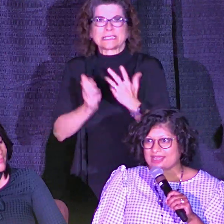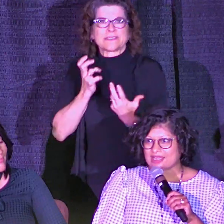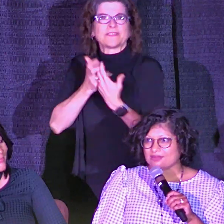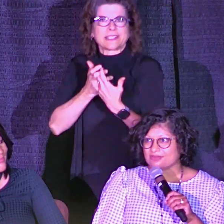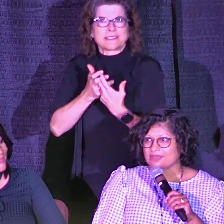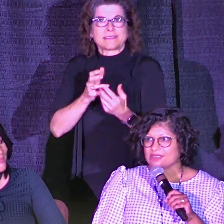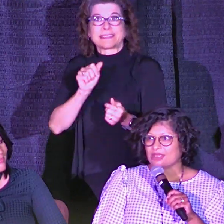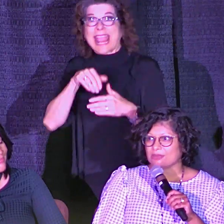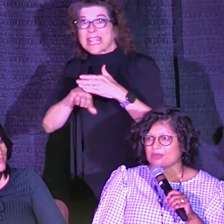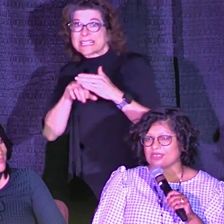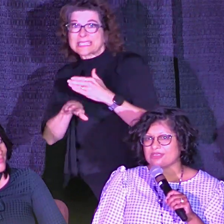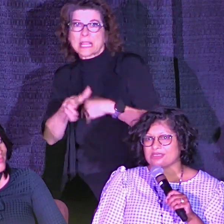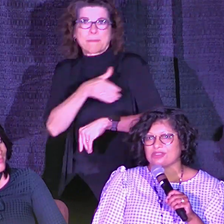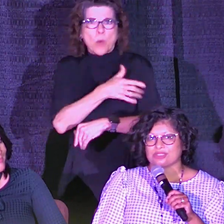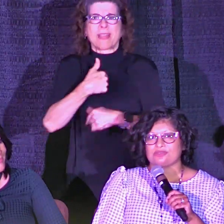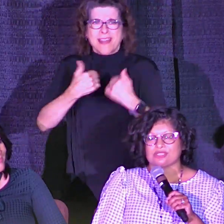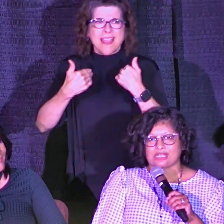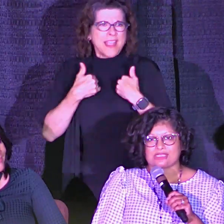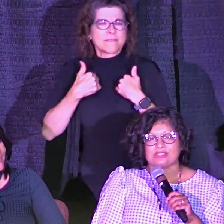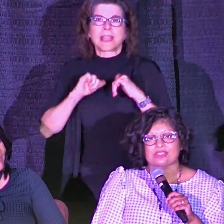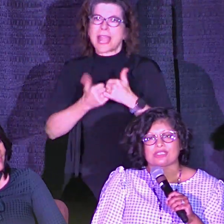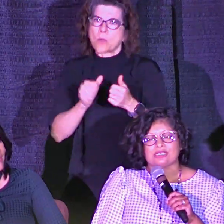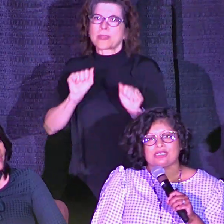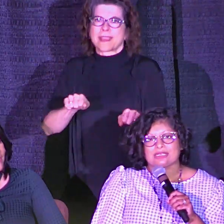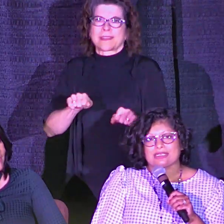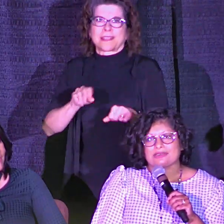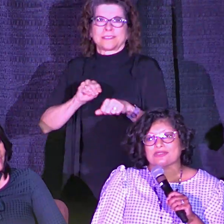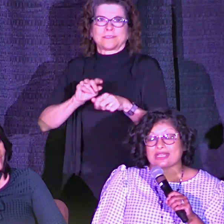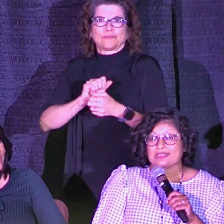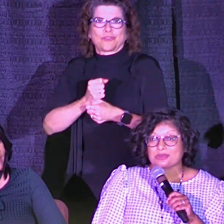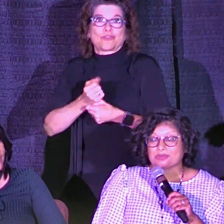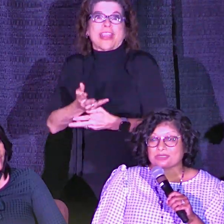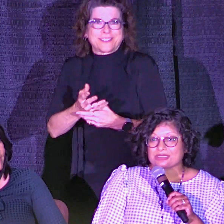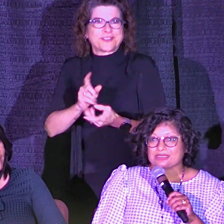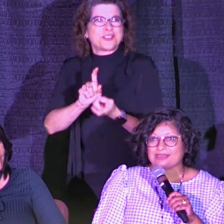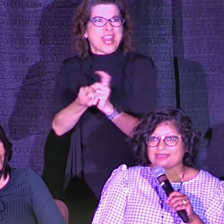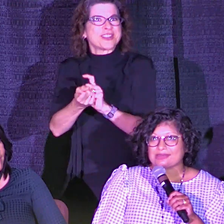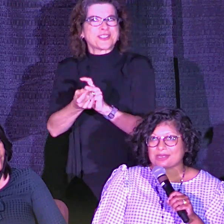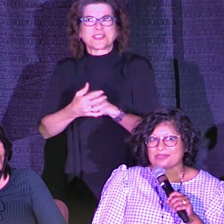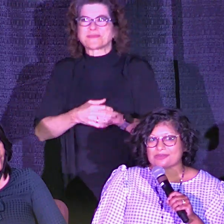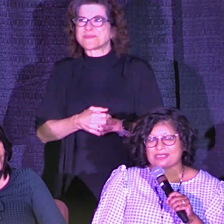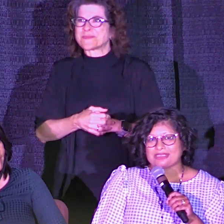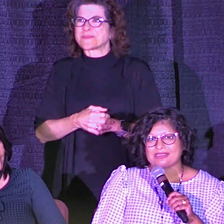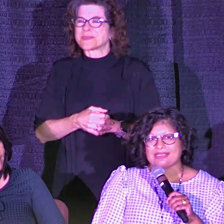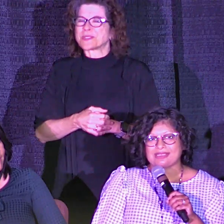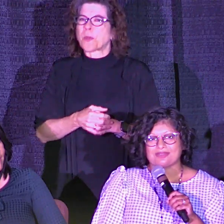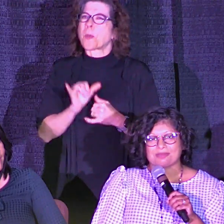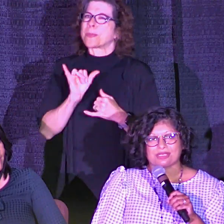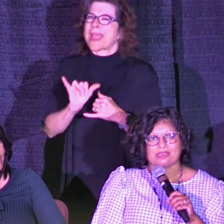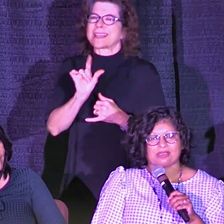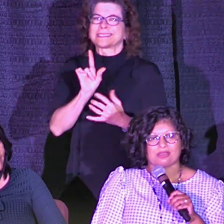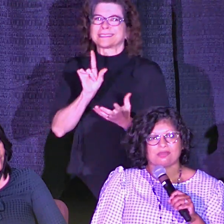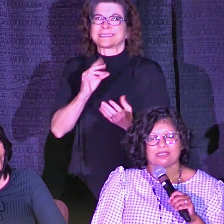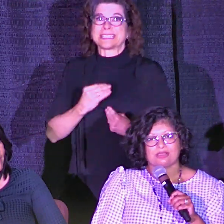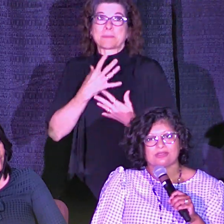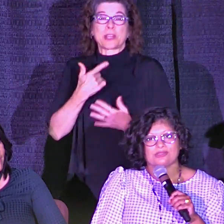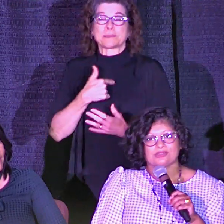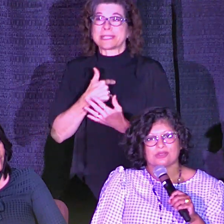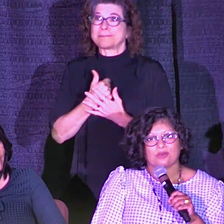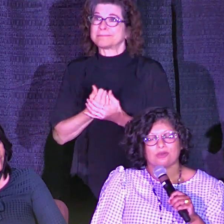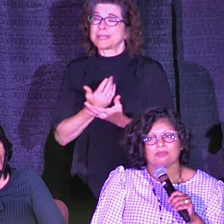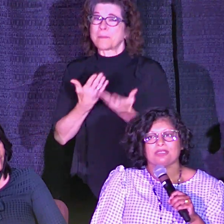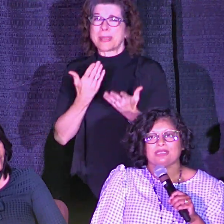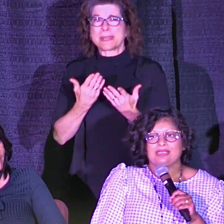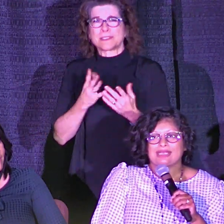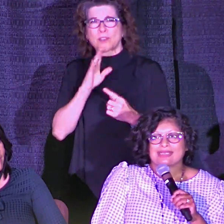that I have to help create and shift change? So that's what really inspires me. And if I bring it a little bit closer